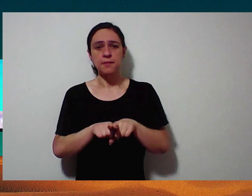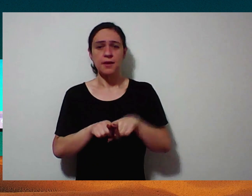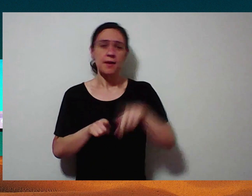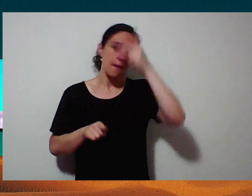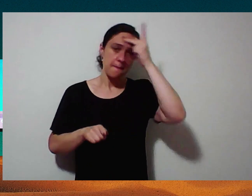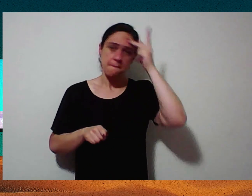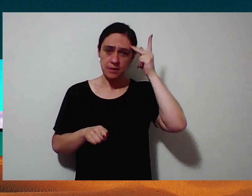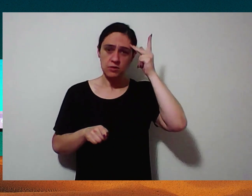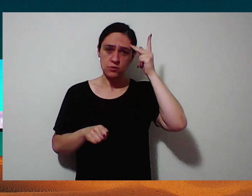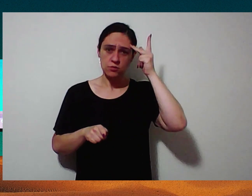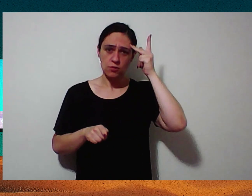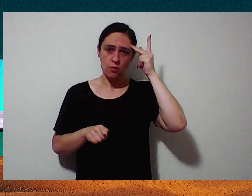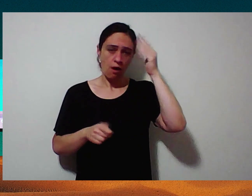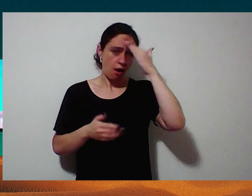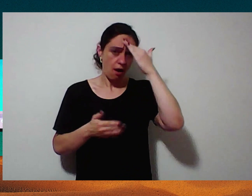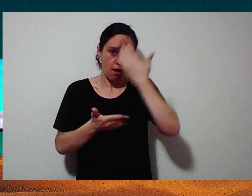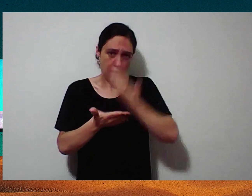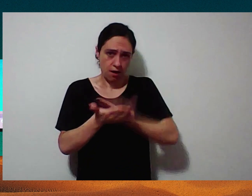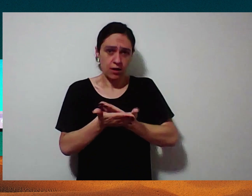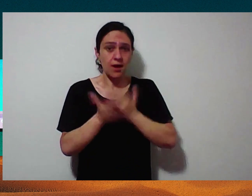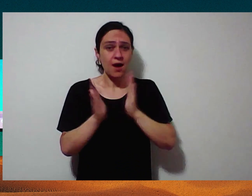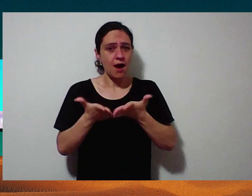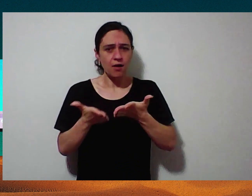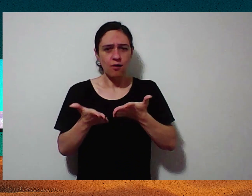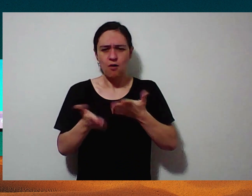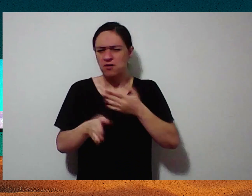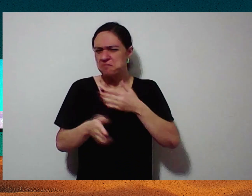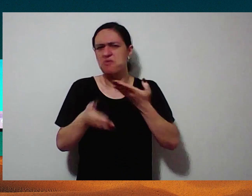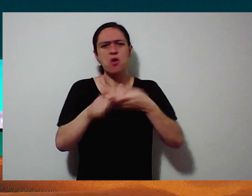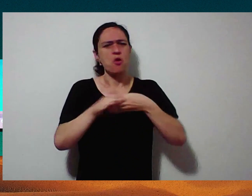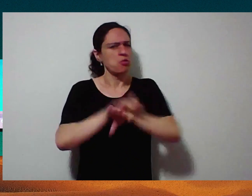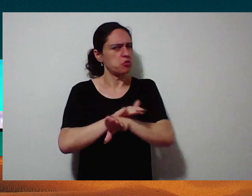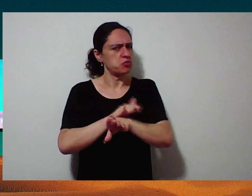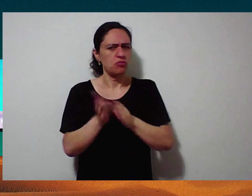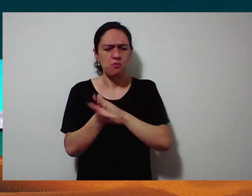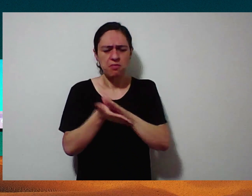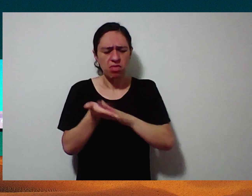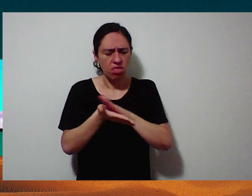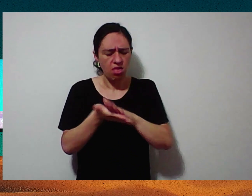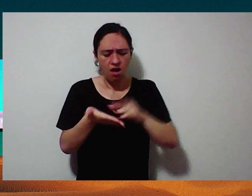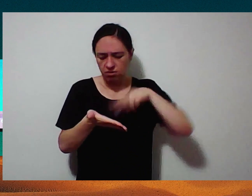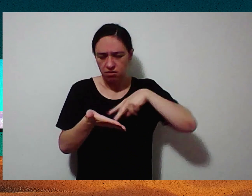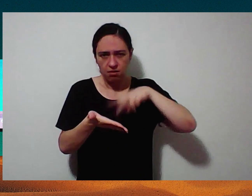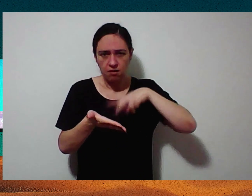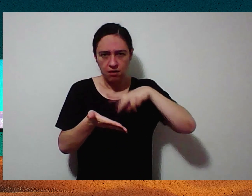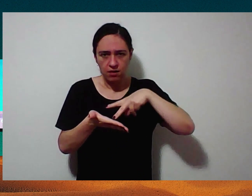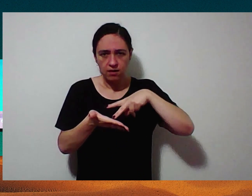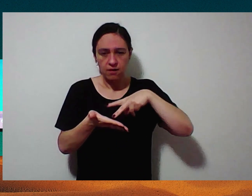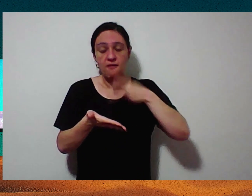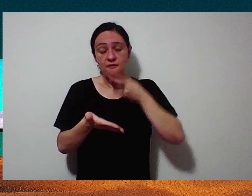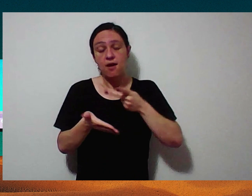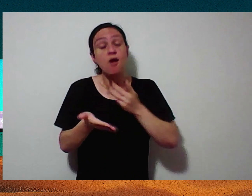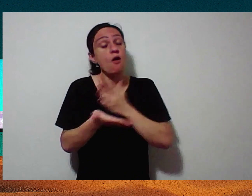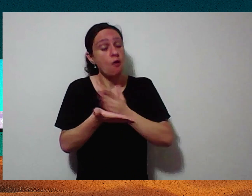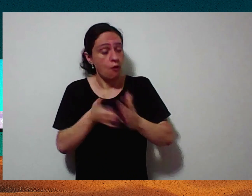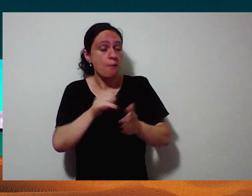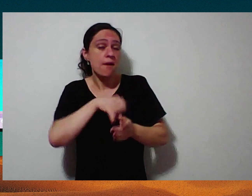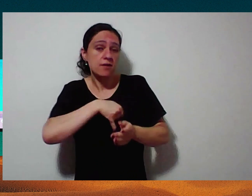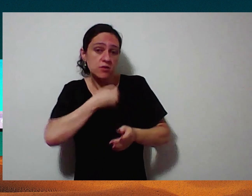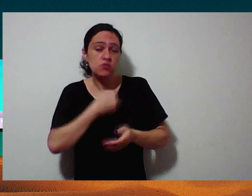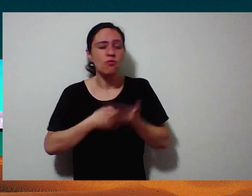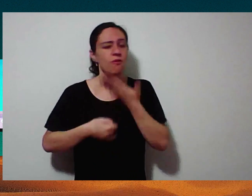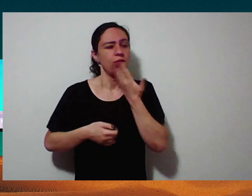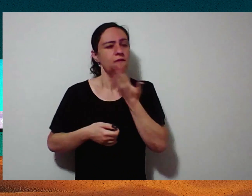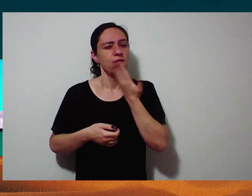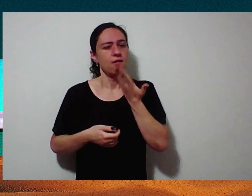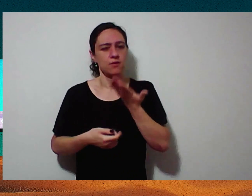convertidos que não têm hábito de ler a Bíblia. Não começa pelo Evangelho de João, que é muito simples. So people indicate this gospel